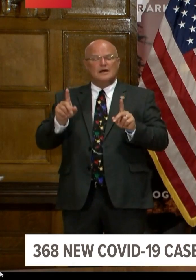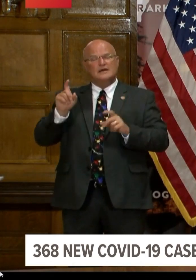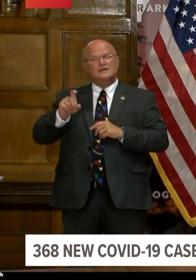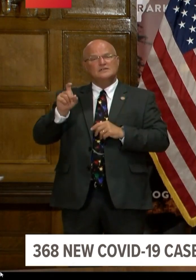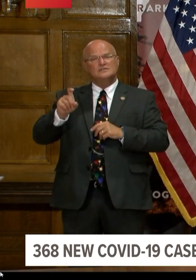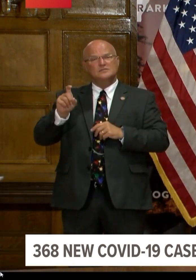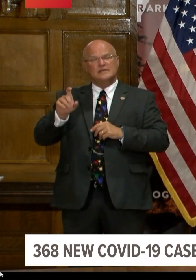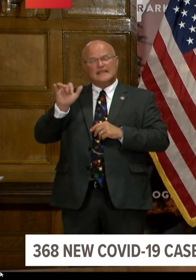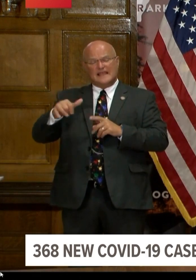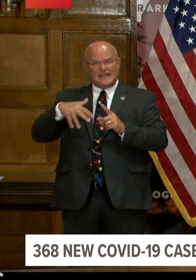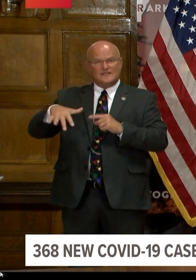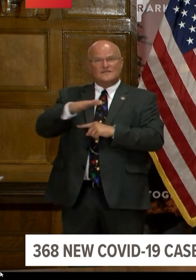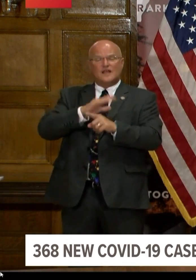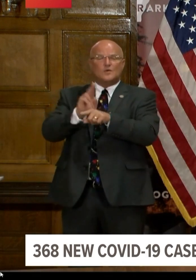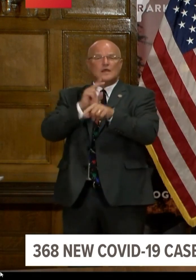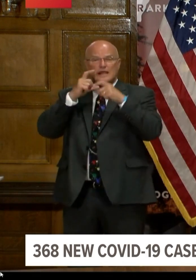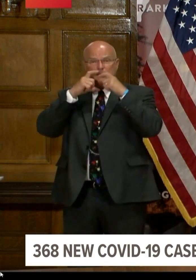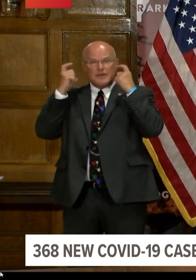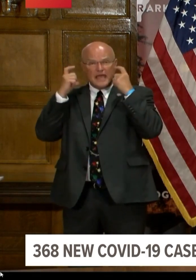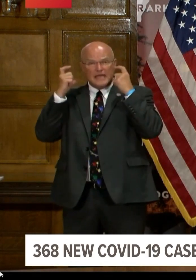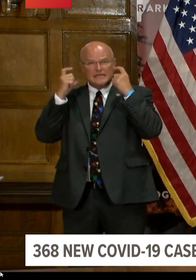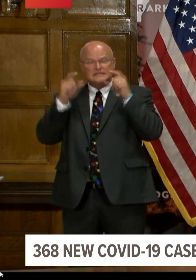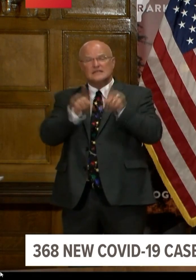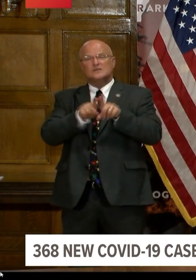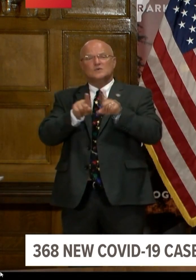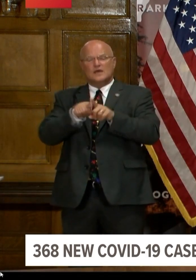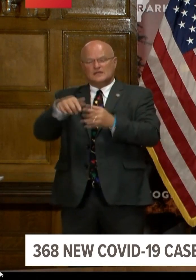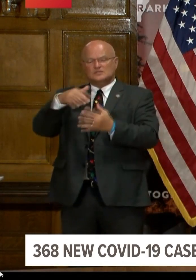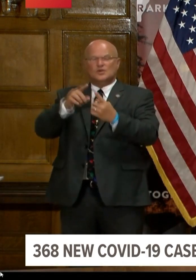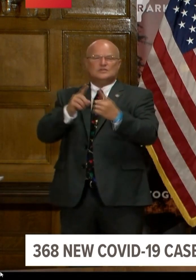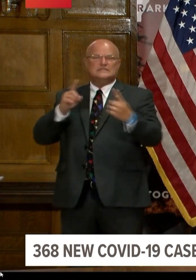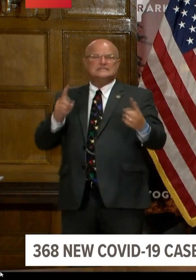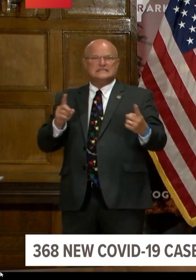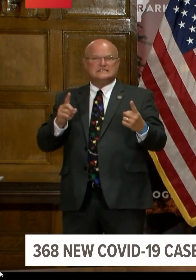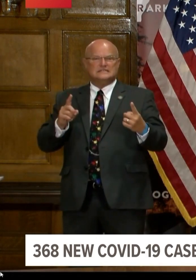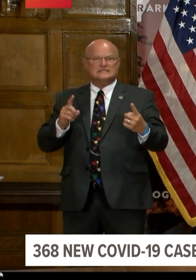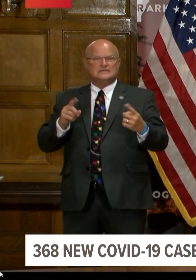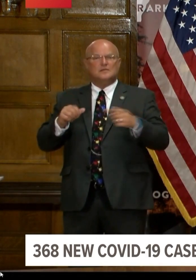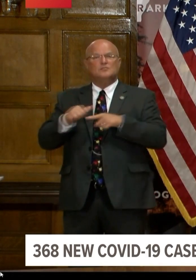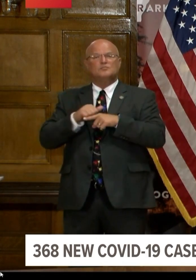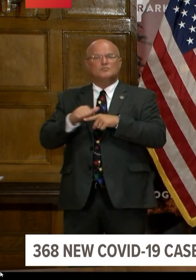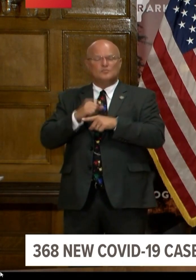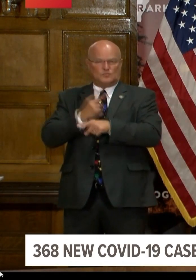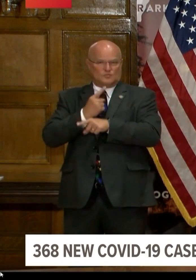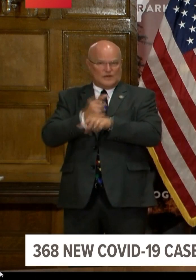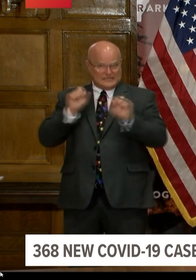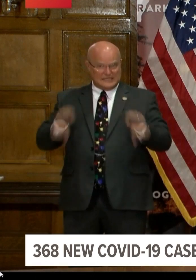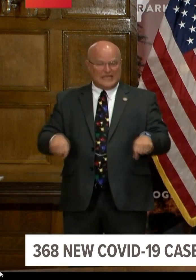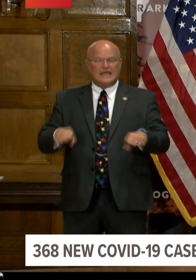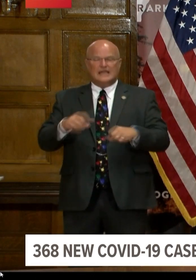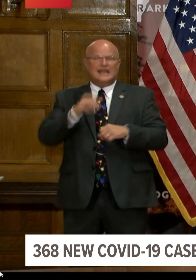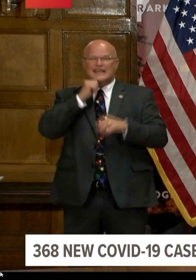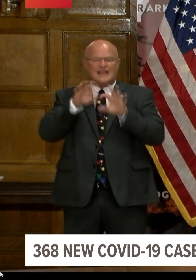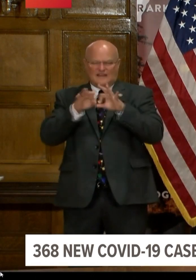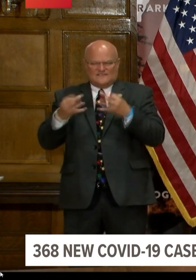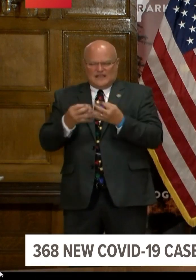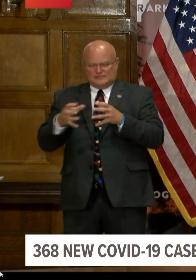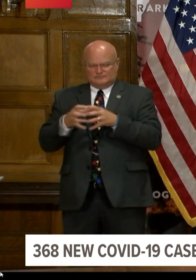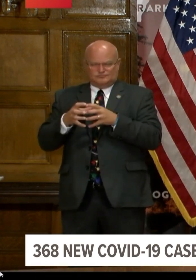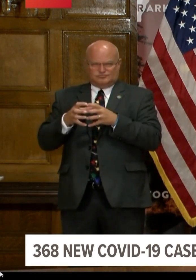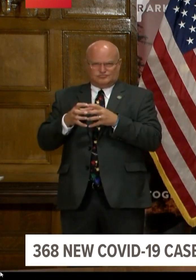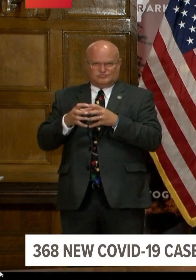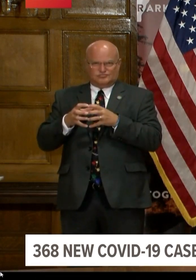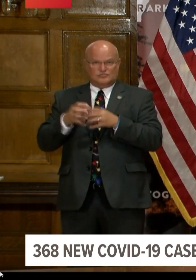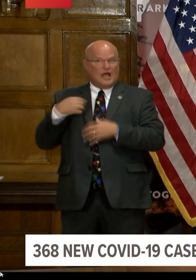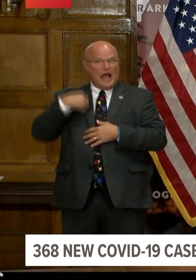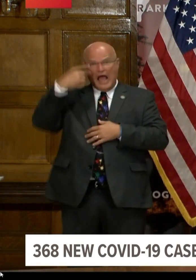be in that environment wearing a mask as well as socially distanced when it's practical and it's not a family that's involved.